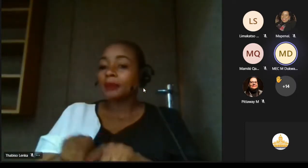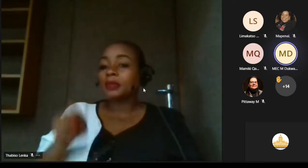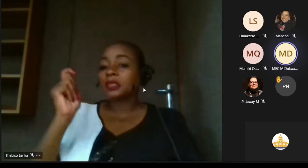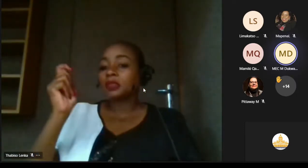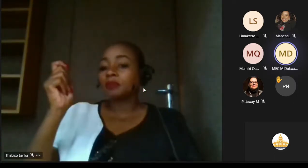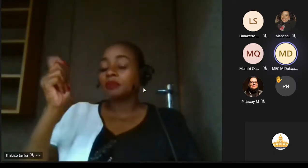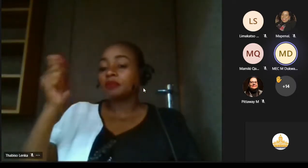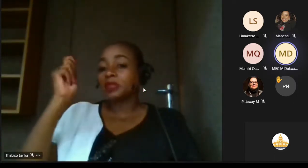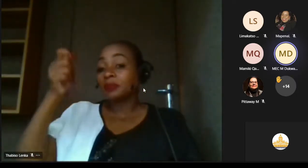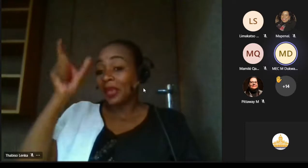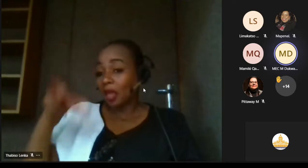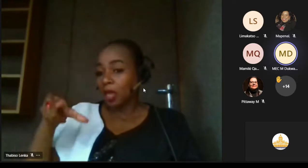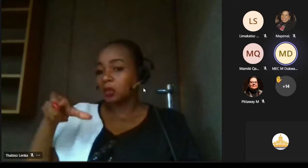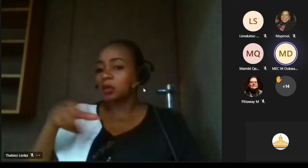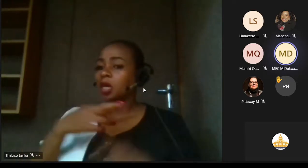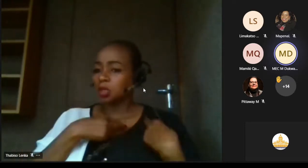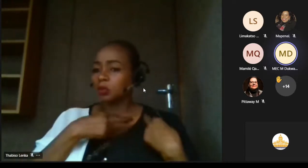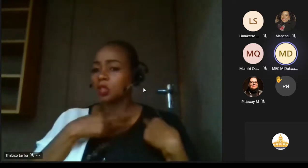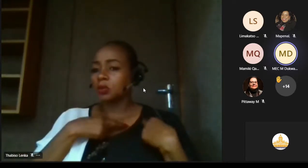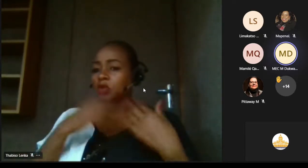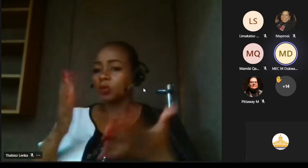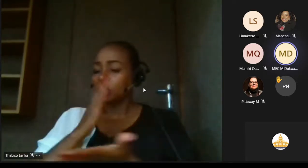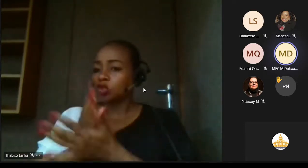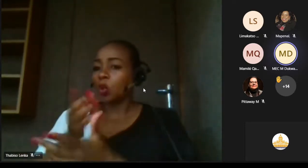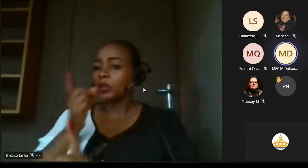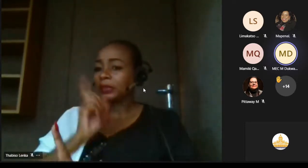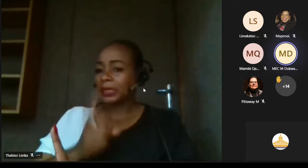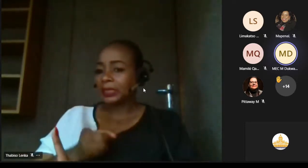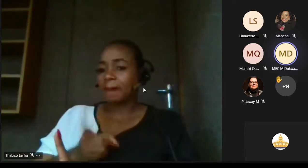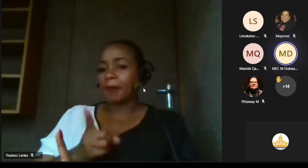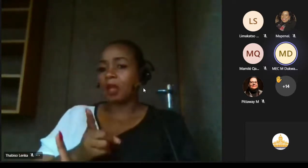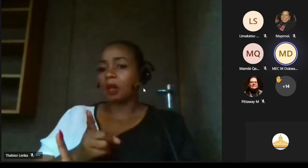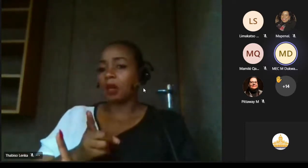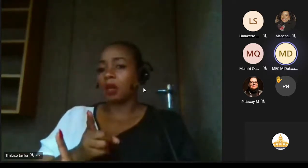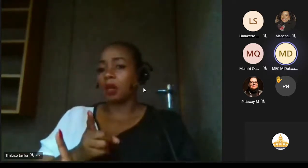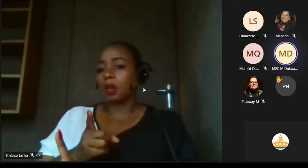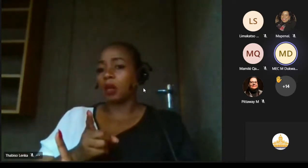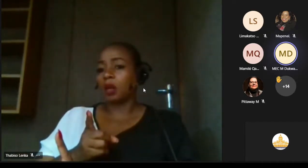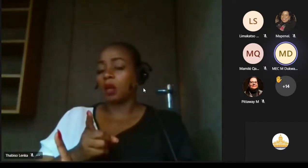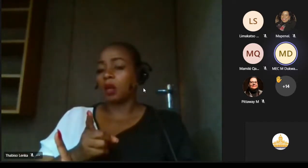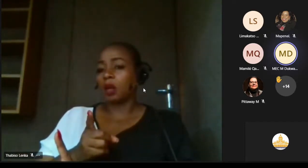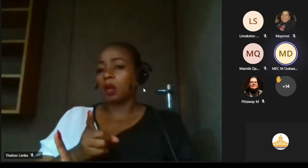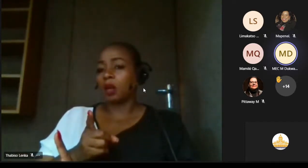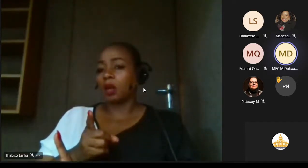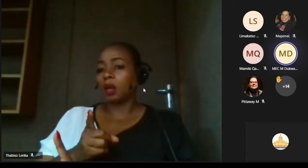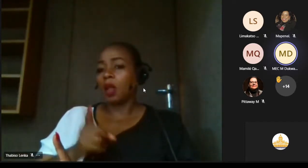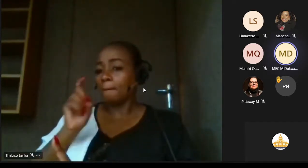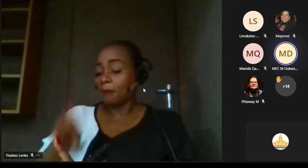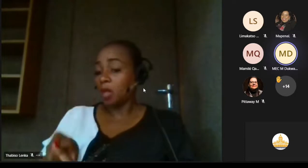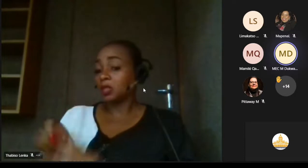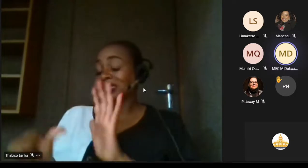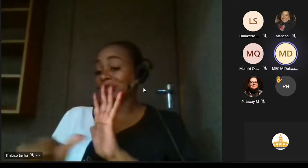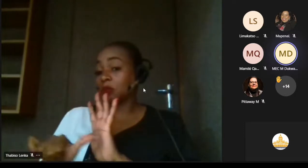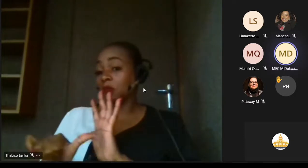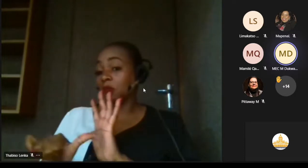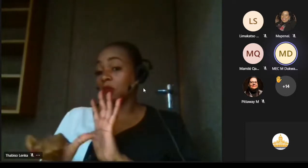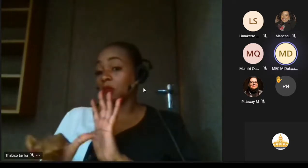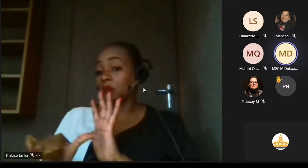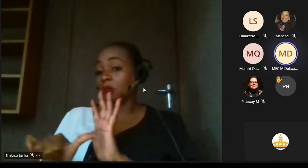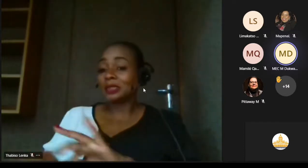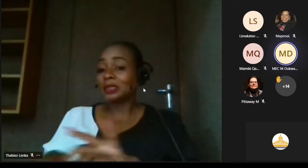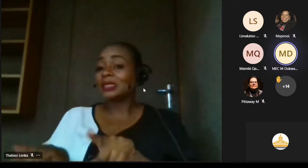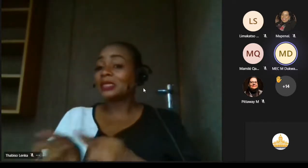discipline among councillors. They must find a way to crack the whip as a matter of necessity. Traditional leaders